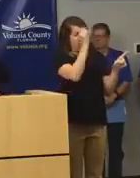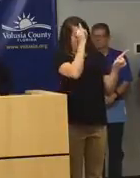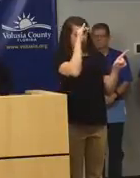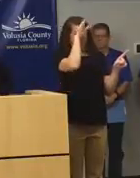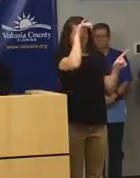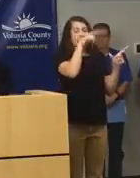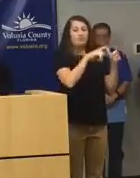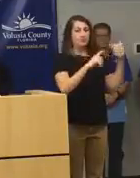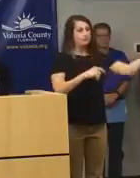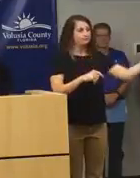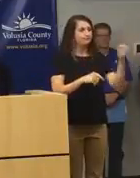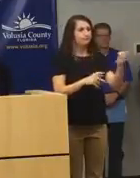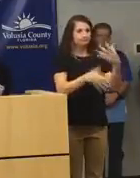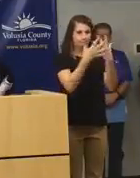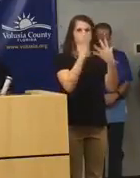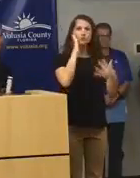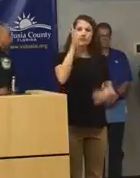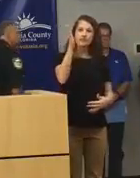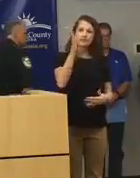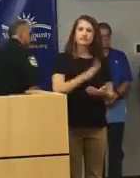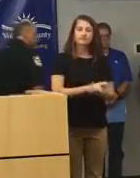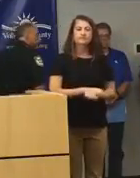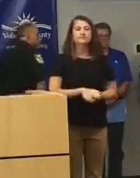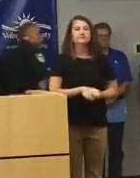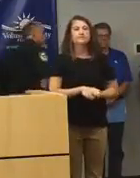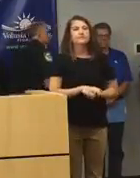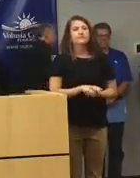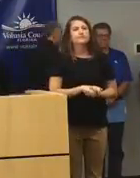for you. Thank you.